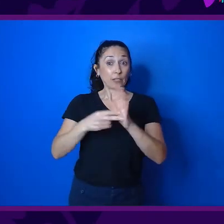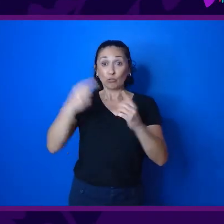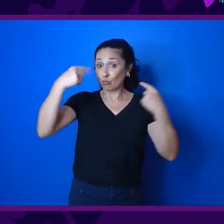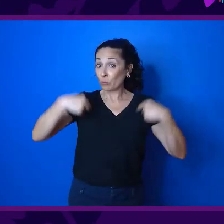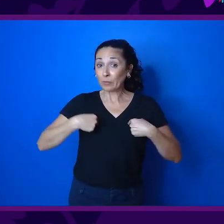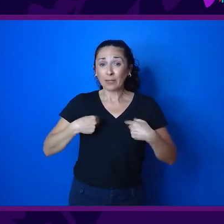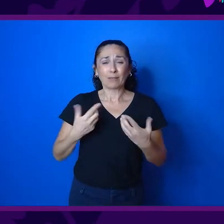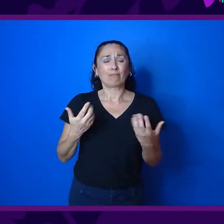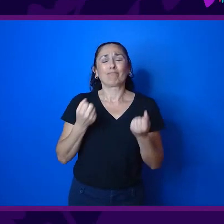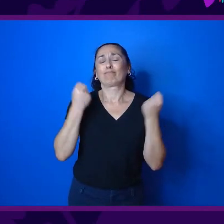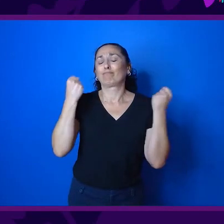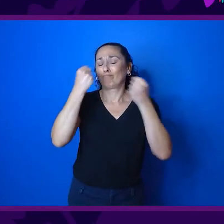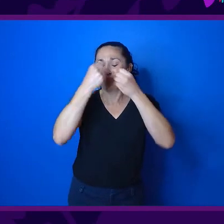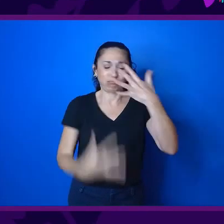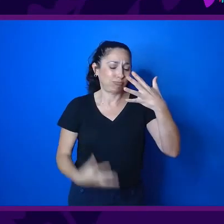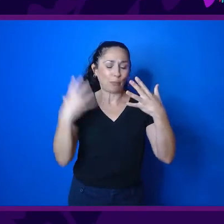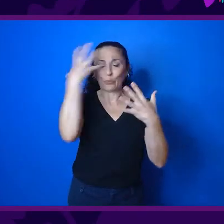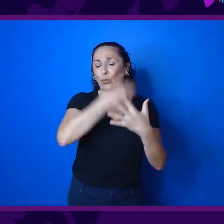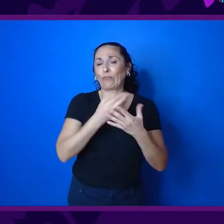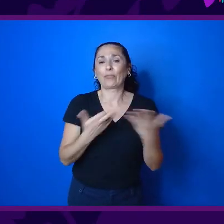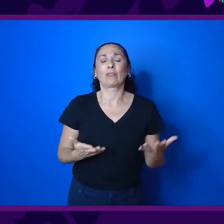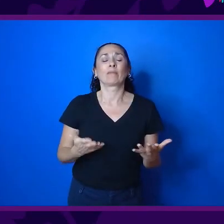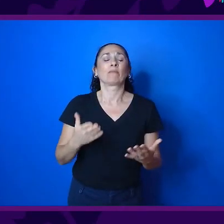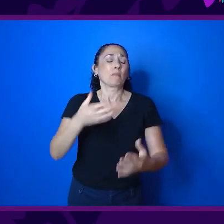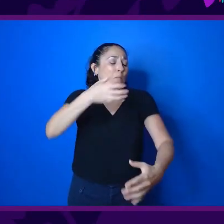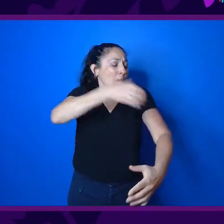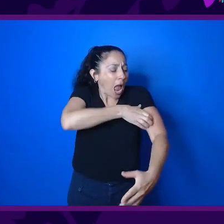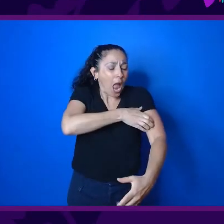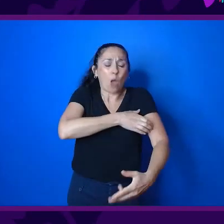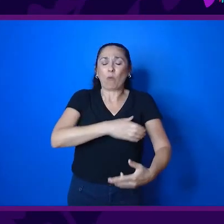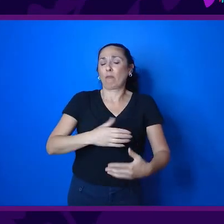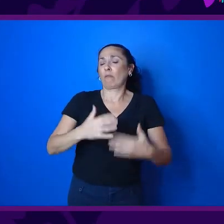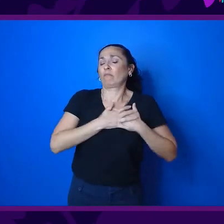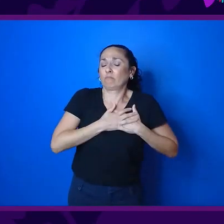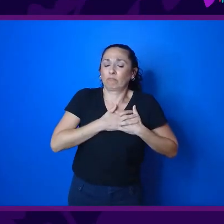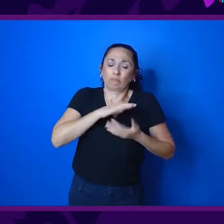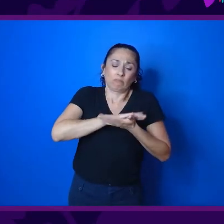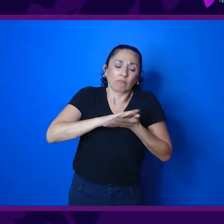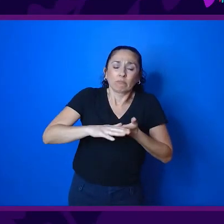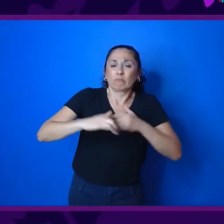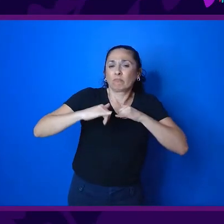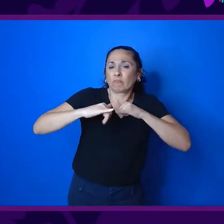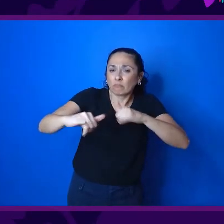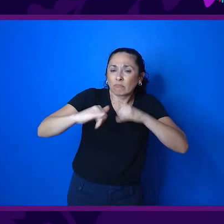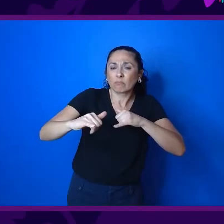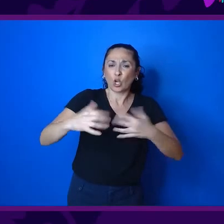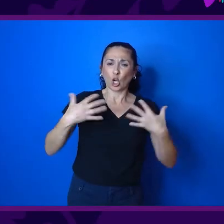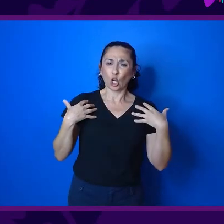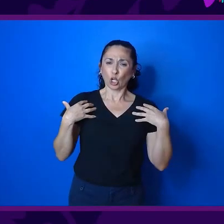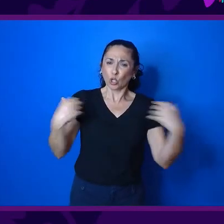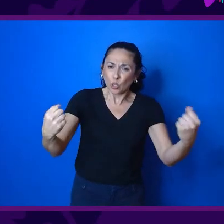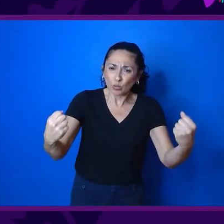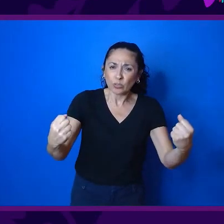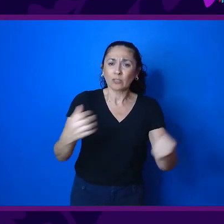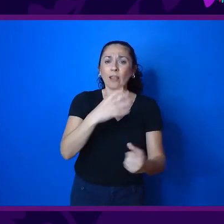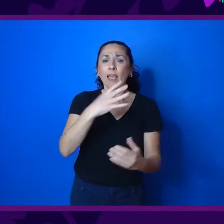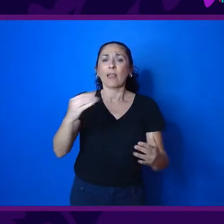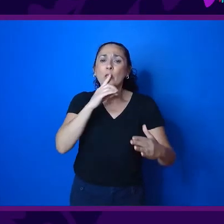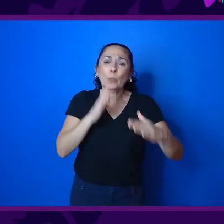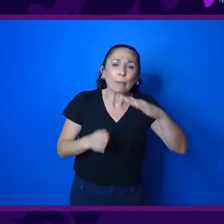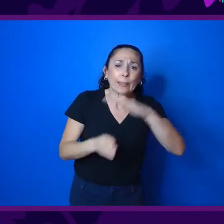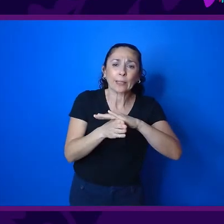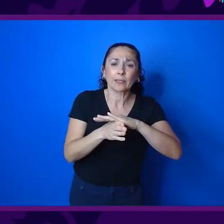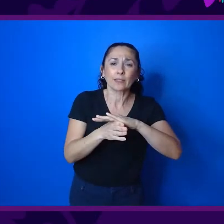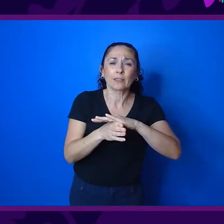that has power, compassion, empathy, fortitude, and humility. She's a